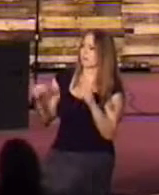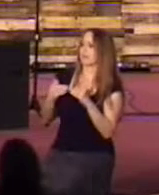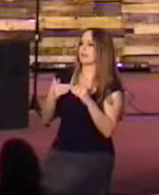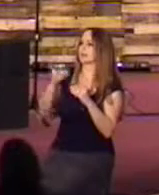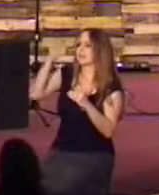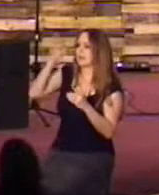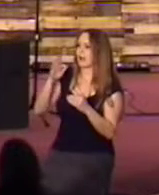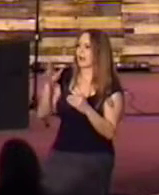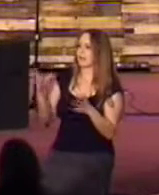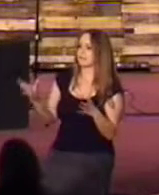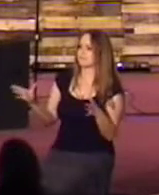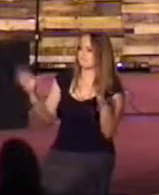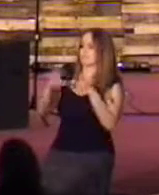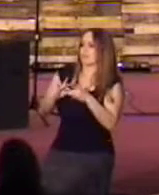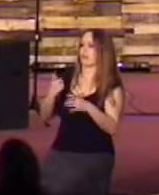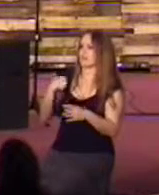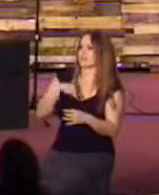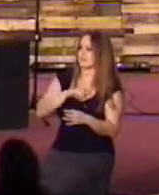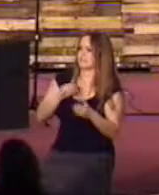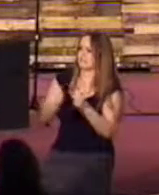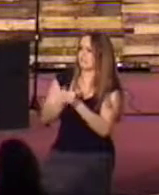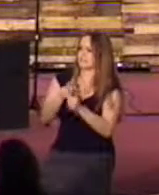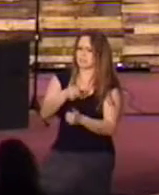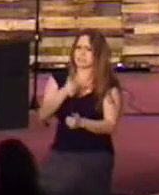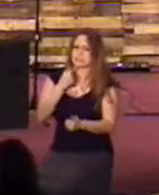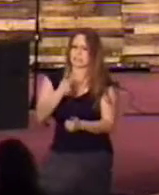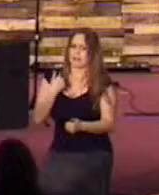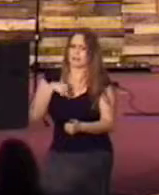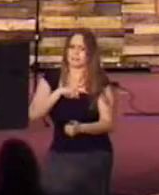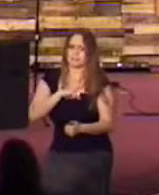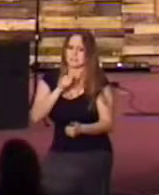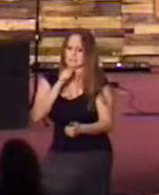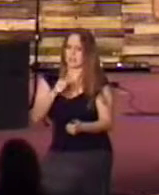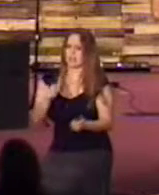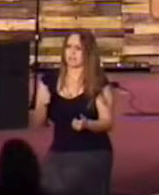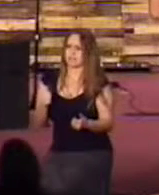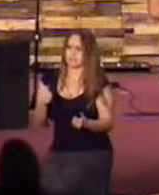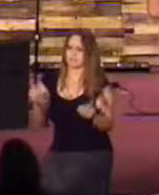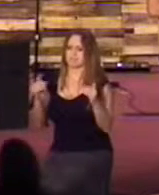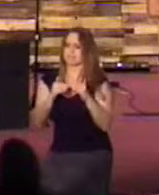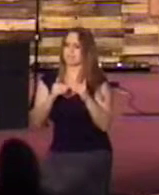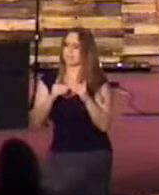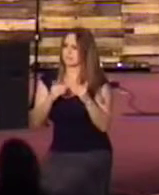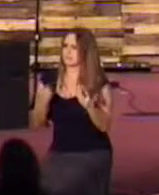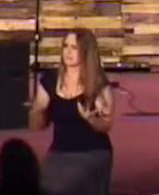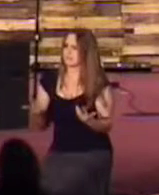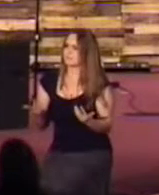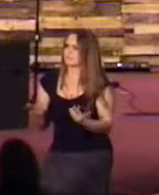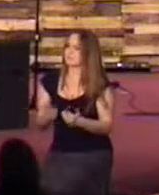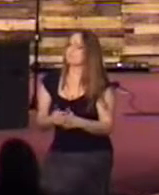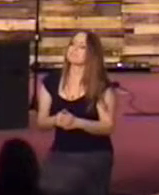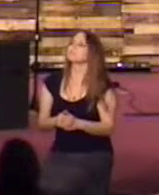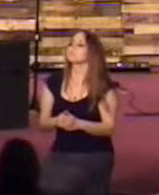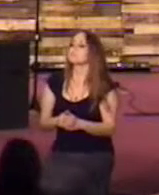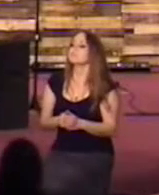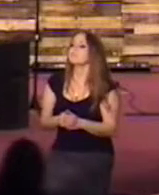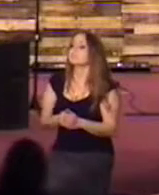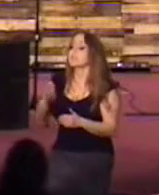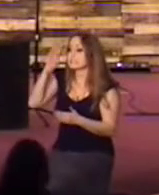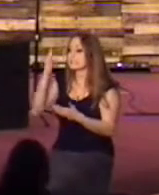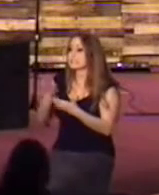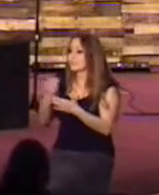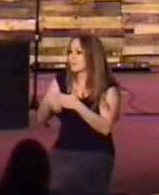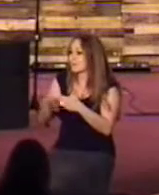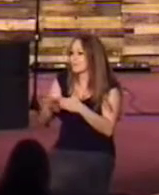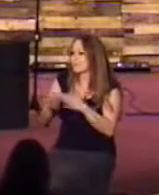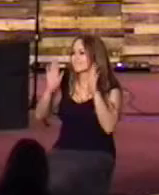person telling us we're not fit to be together?" Like, that's the kind of stuff we were told. And when he came along, it was